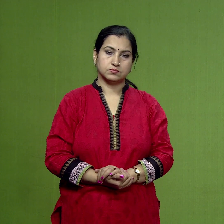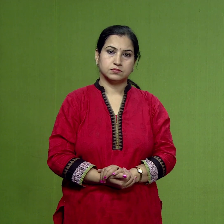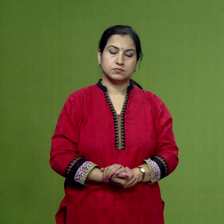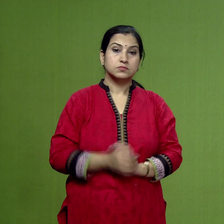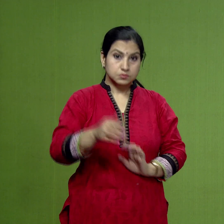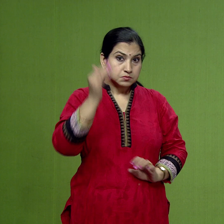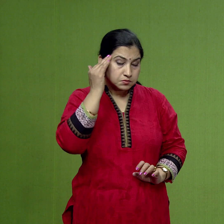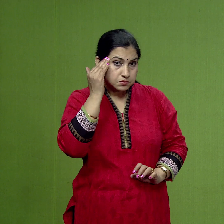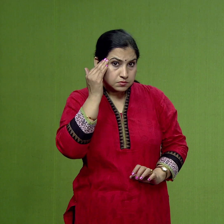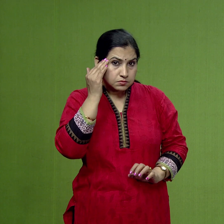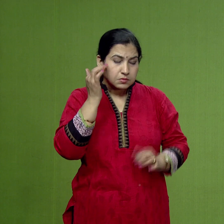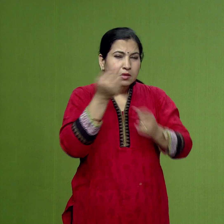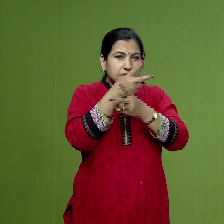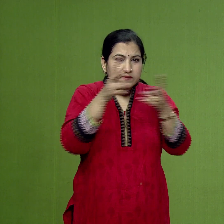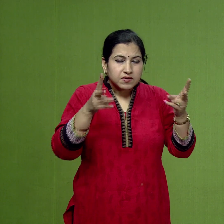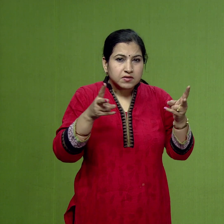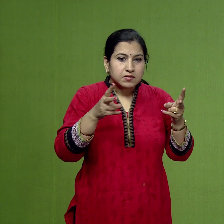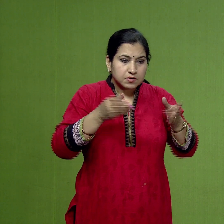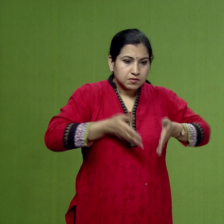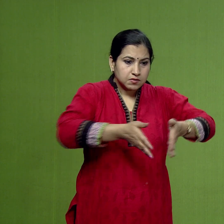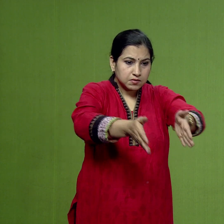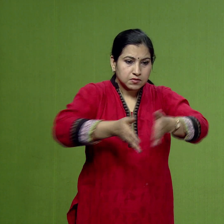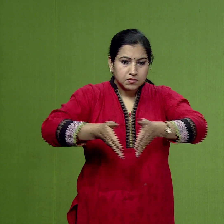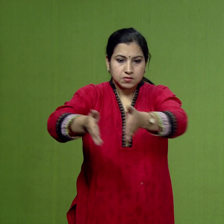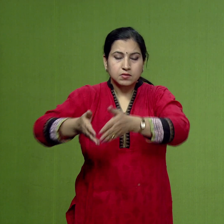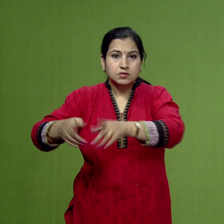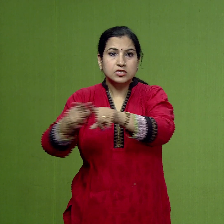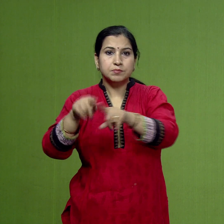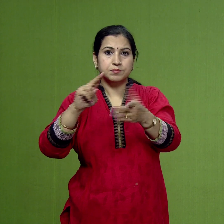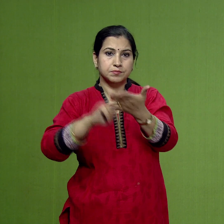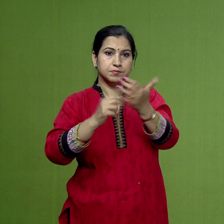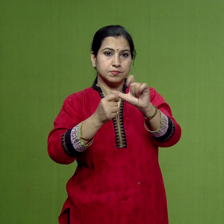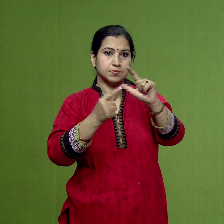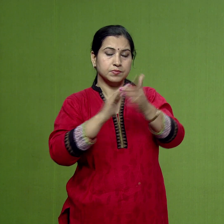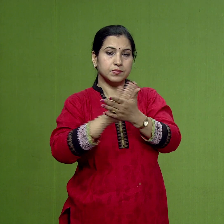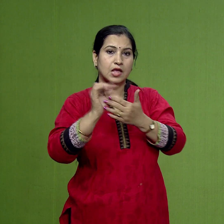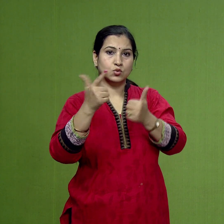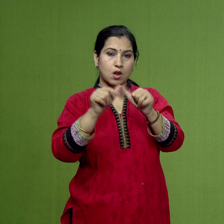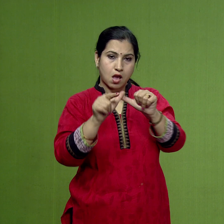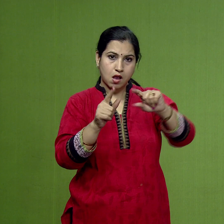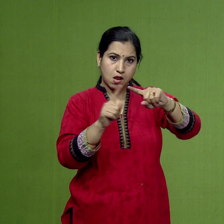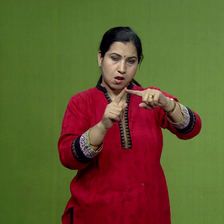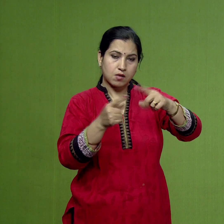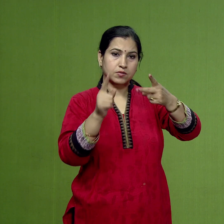Did you know various passes like Nathula in Sikkim and Shipkila in Himachal